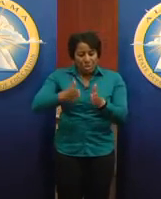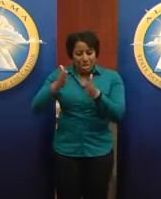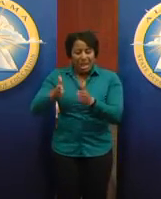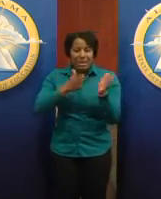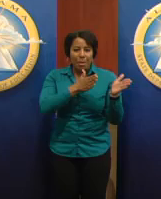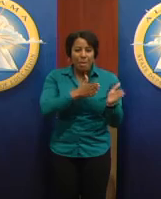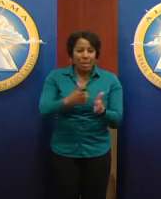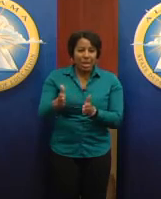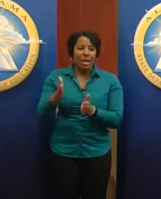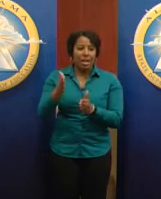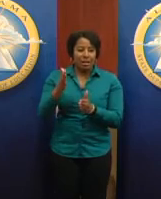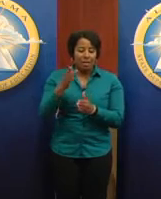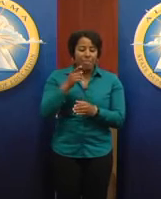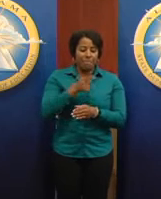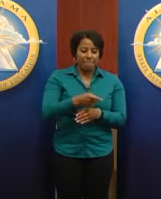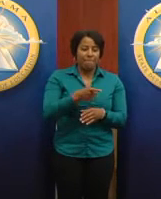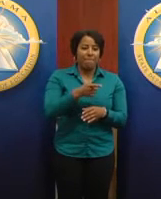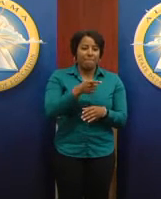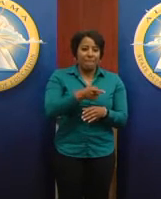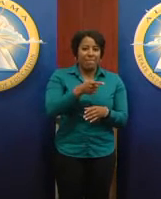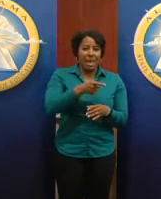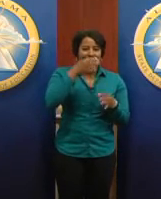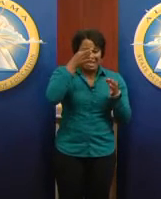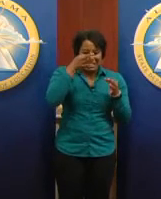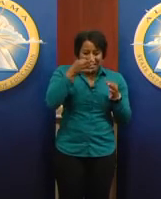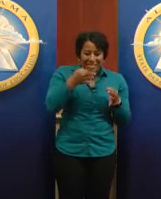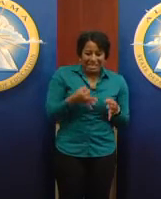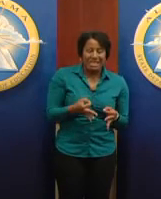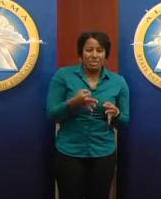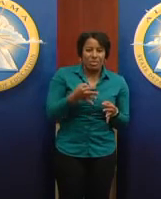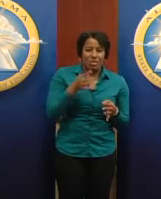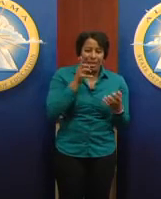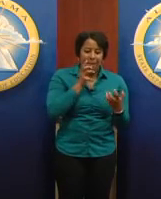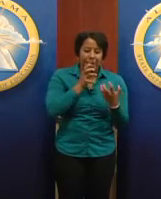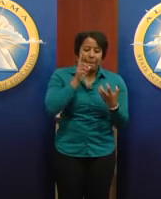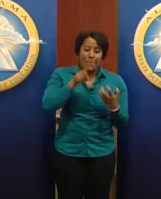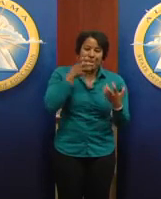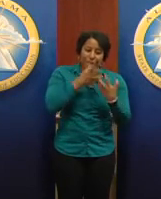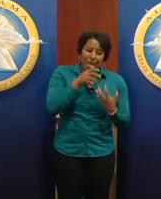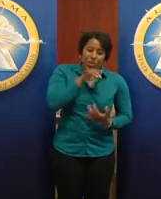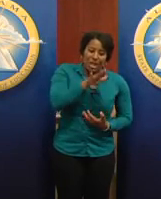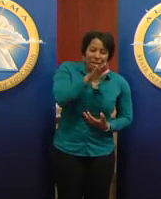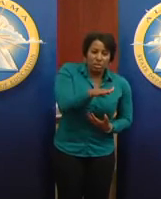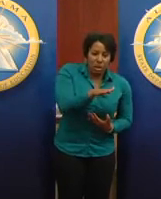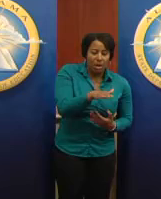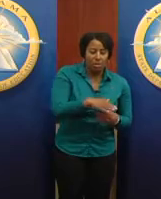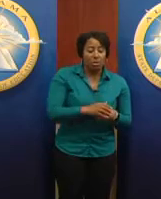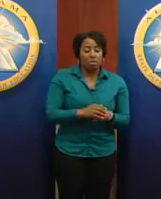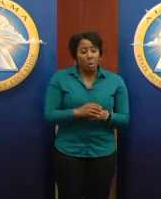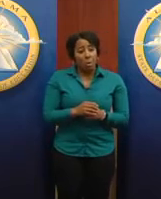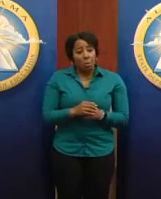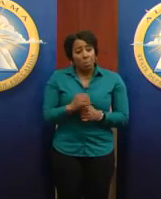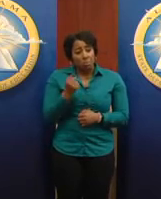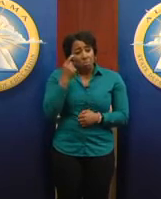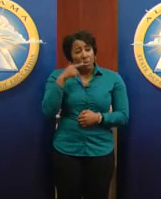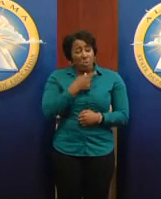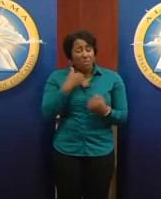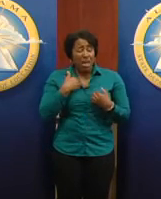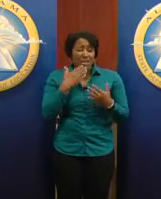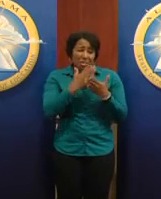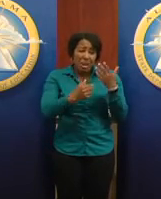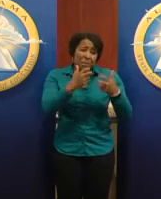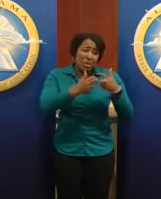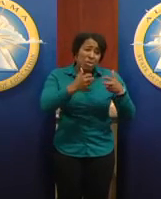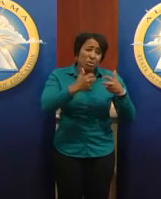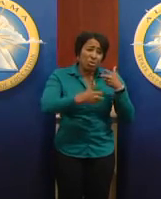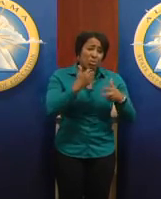the decisions that are made for that child. Now, that being said, we've had some issues during this time because